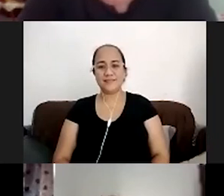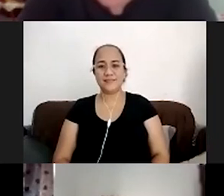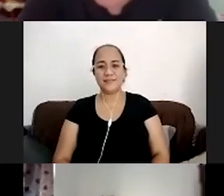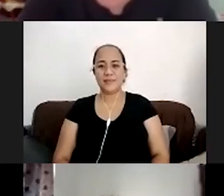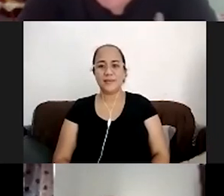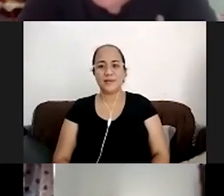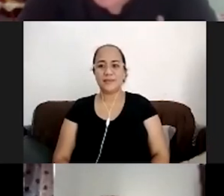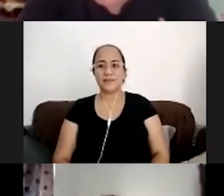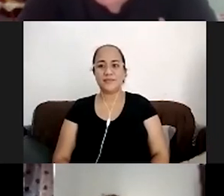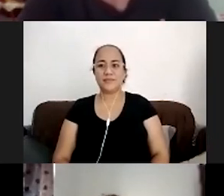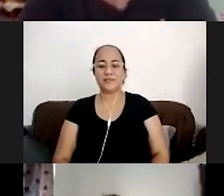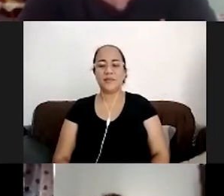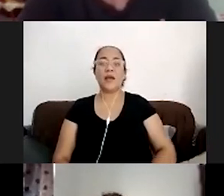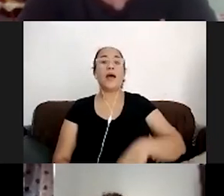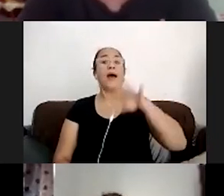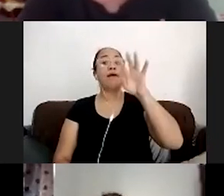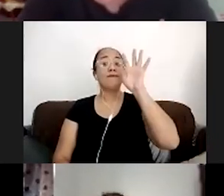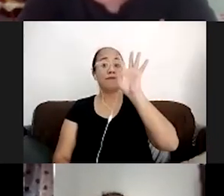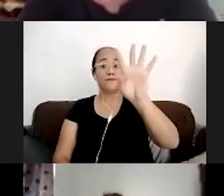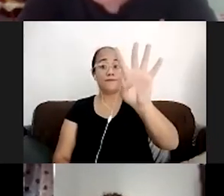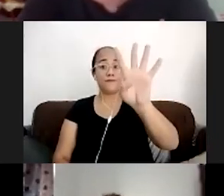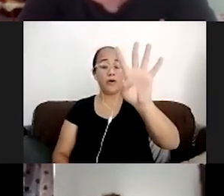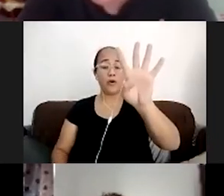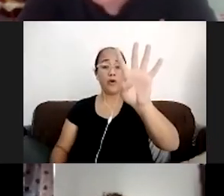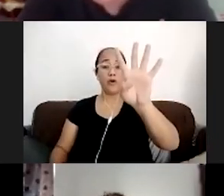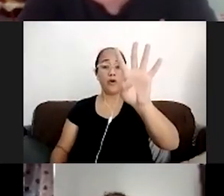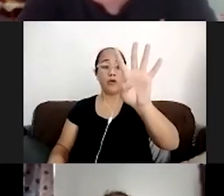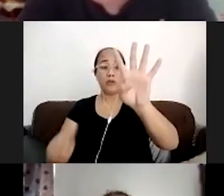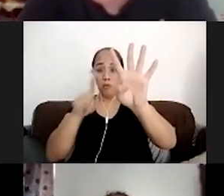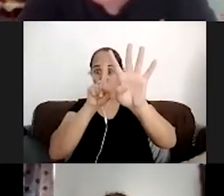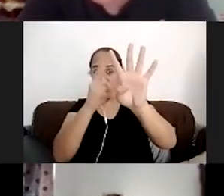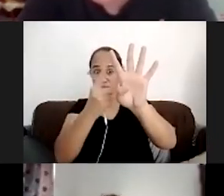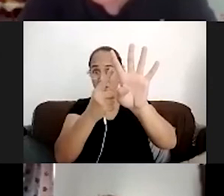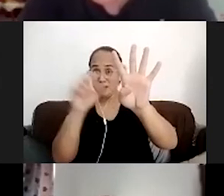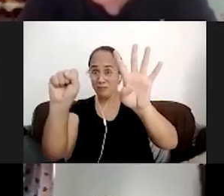So 4 by itself is not the subject of the main clause.